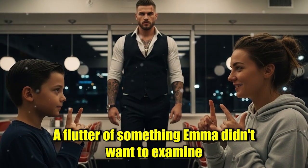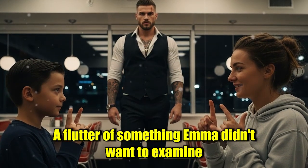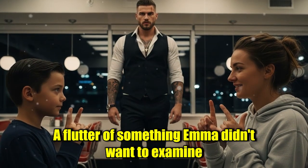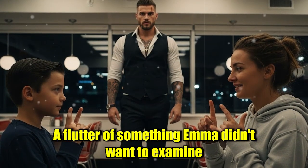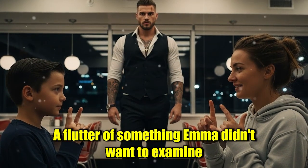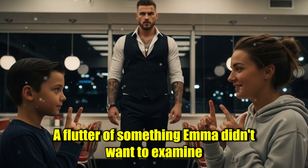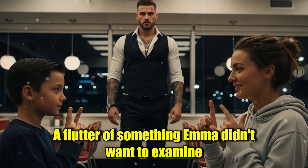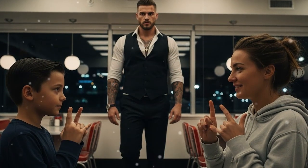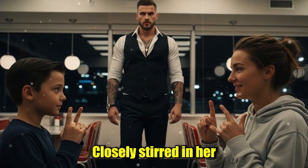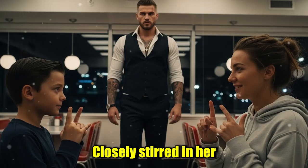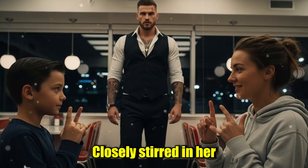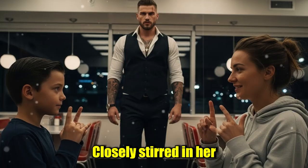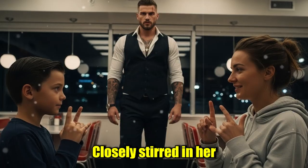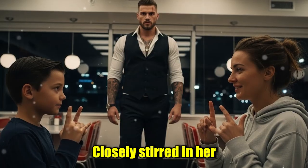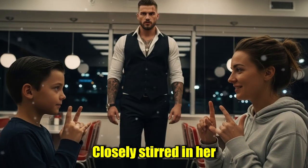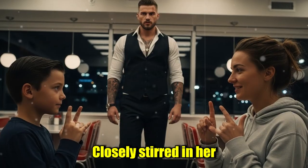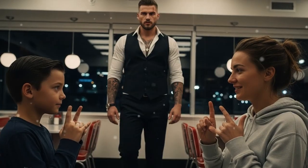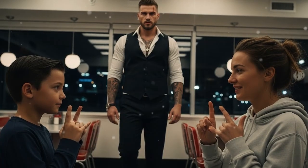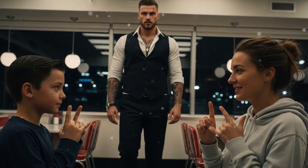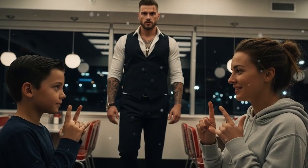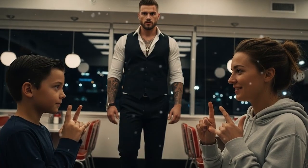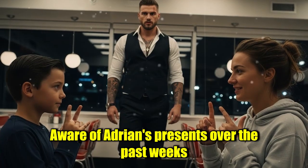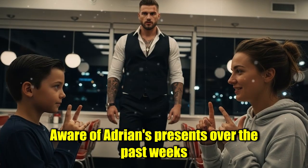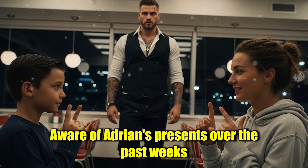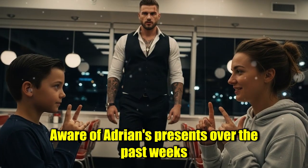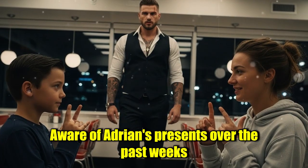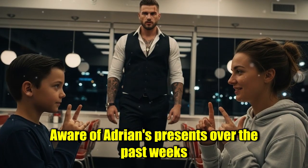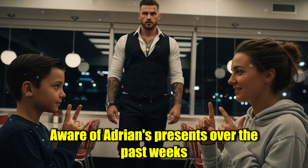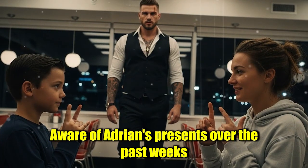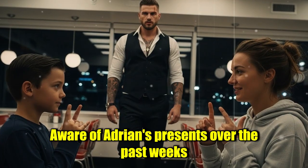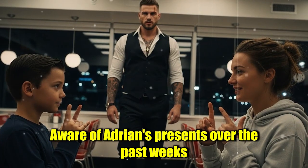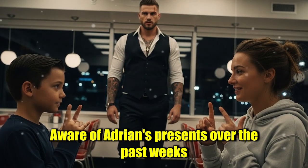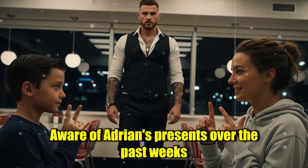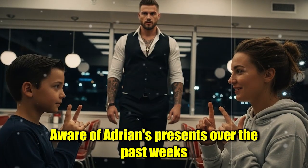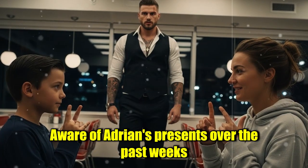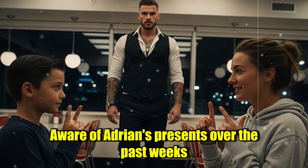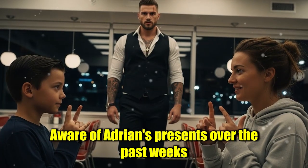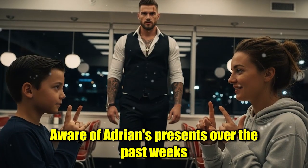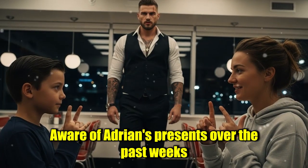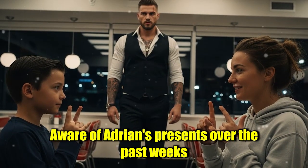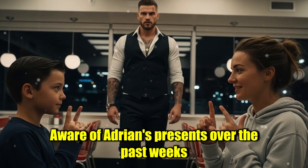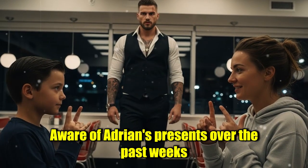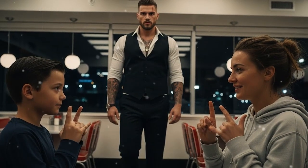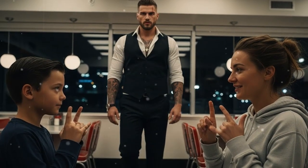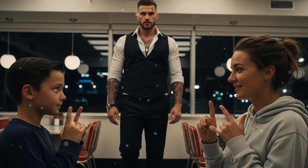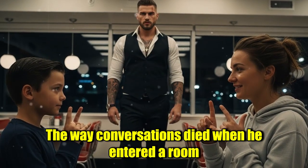want to examine too closely stirred in her chest. She'd been acutely aware of Adrian's presence over the past weeks, the